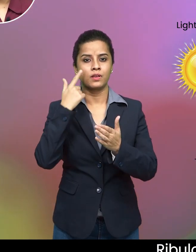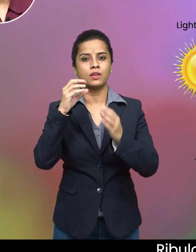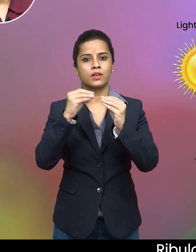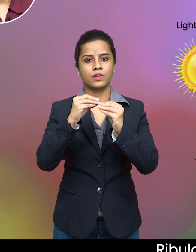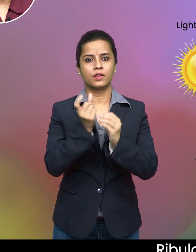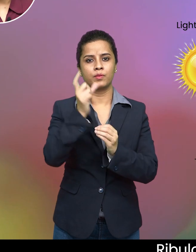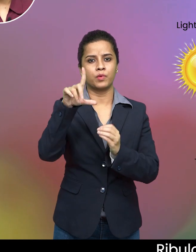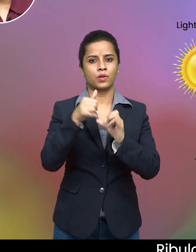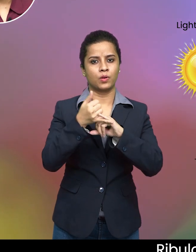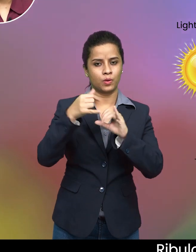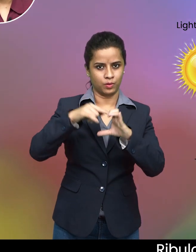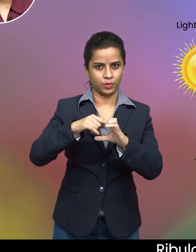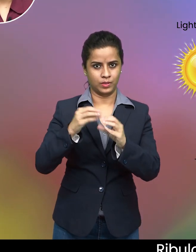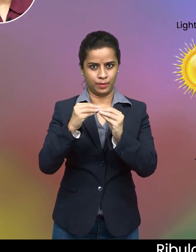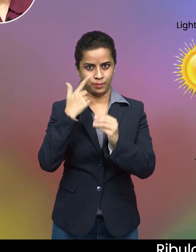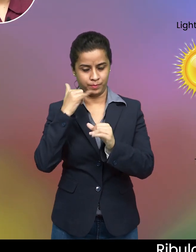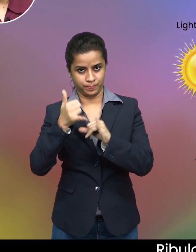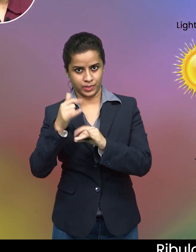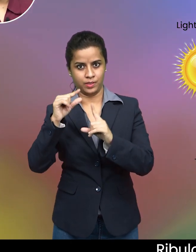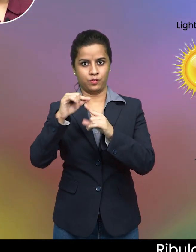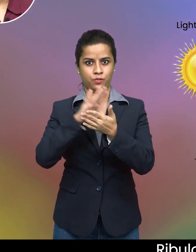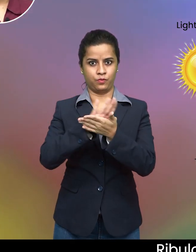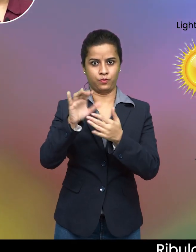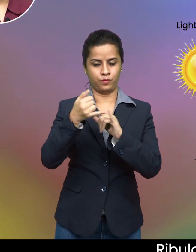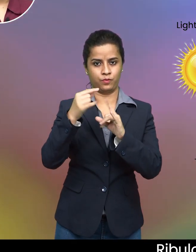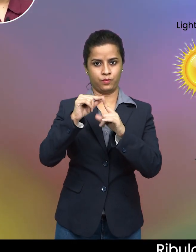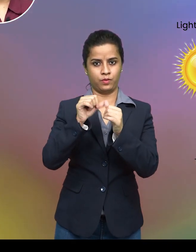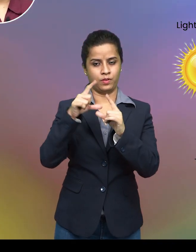ribulose, bis, phosphate,